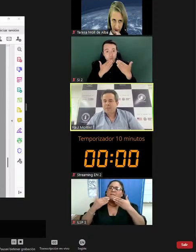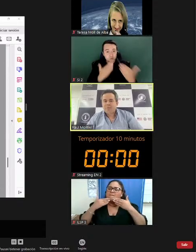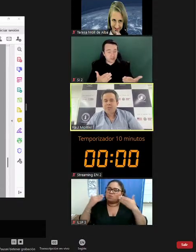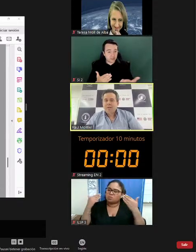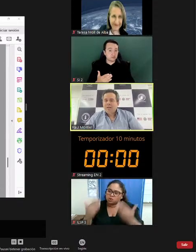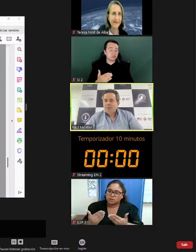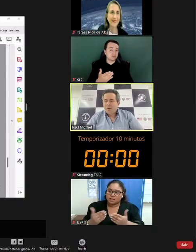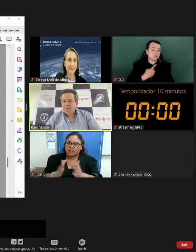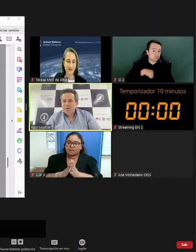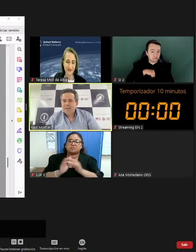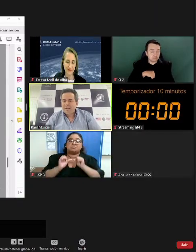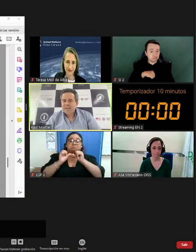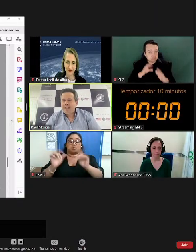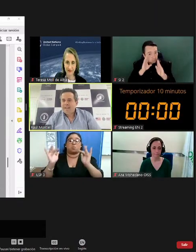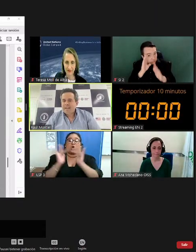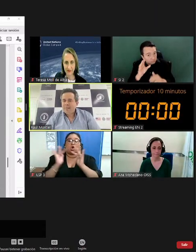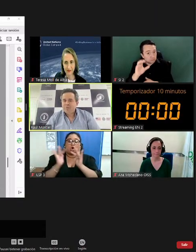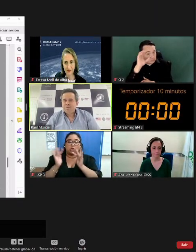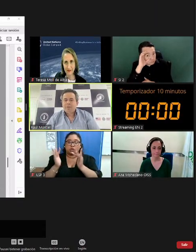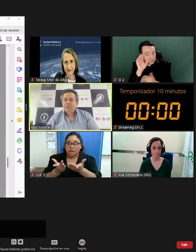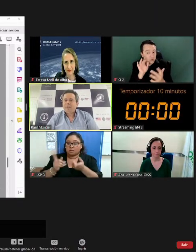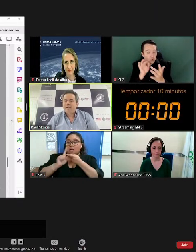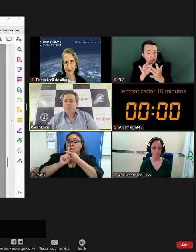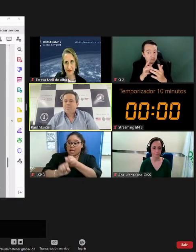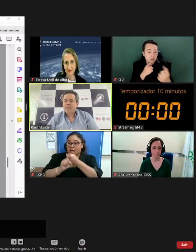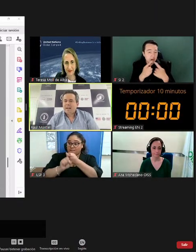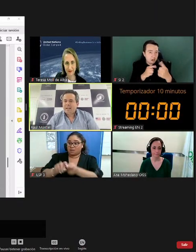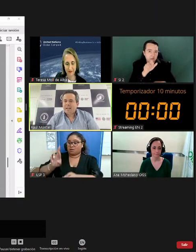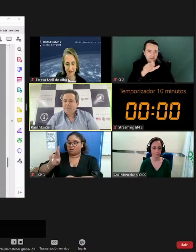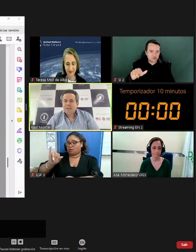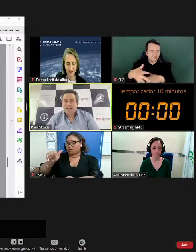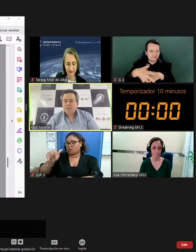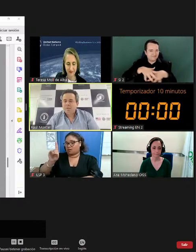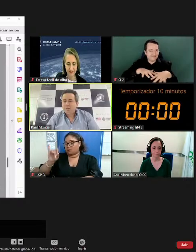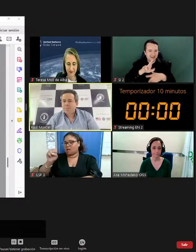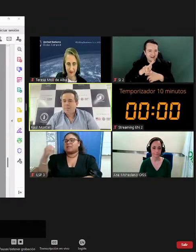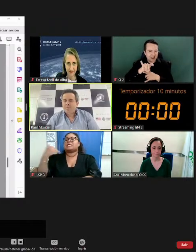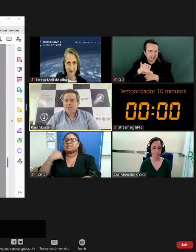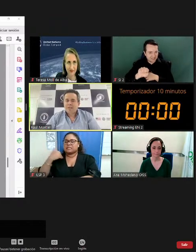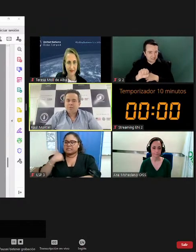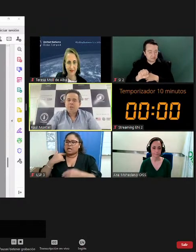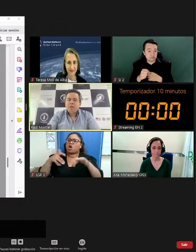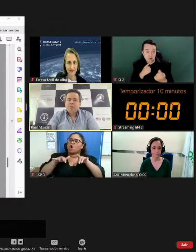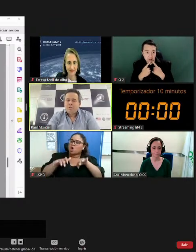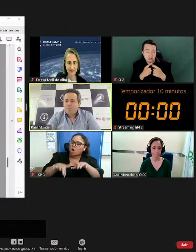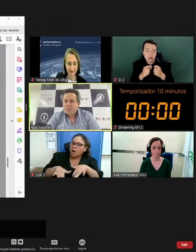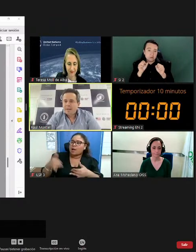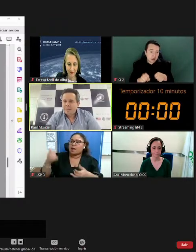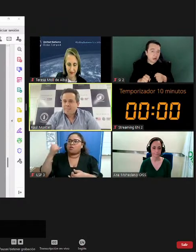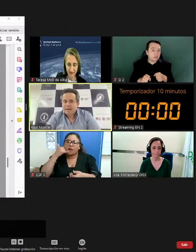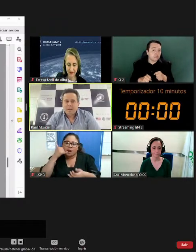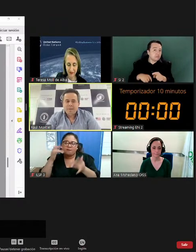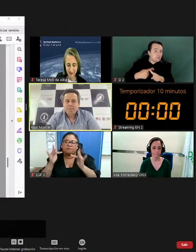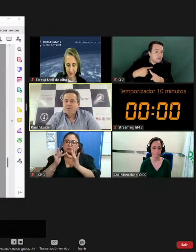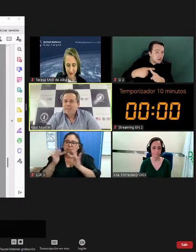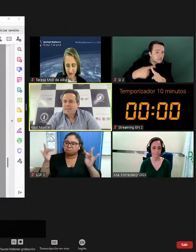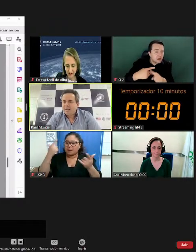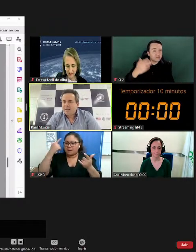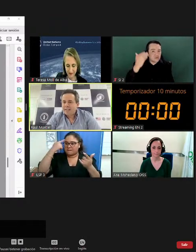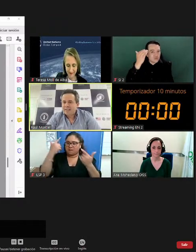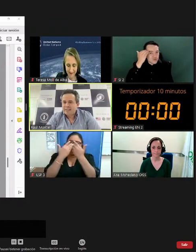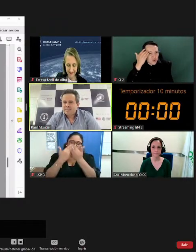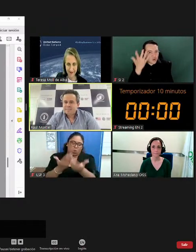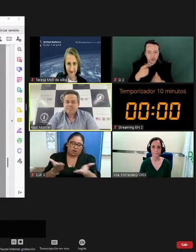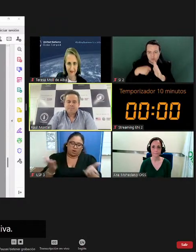and so we have realities have our contact thank you very much if you want to know more